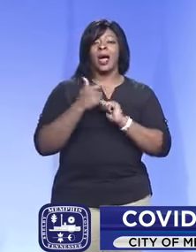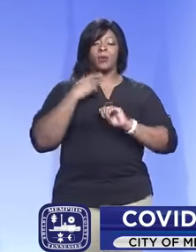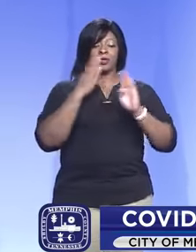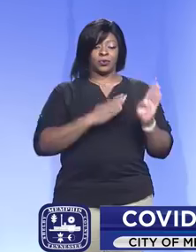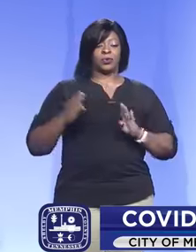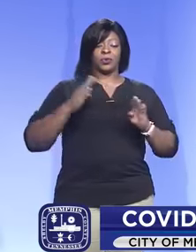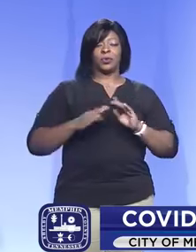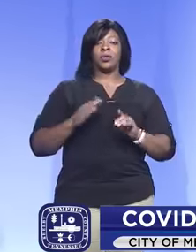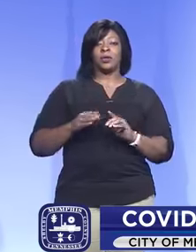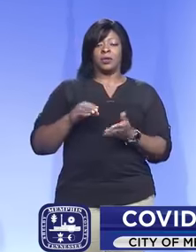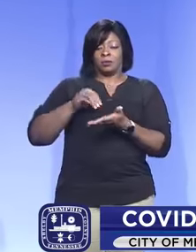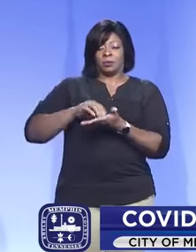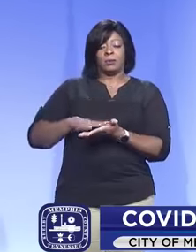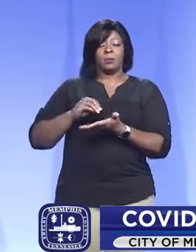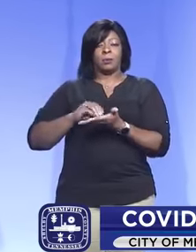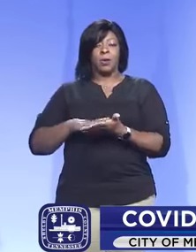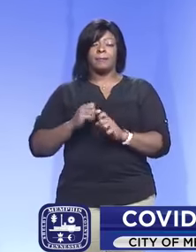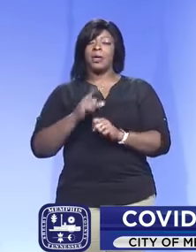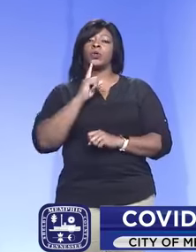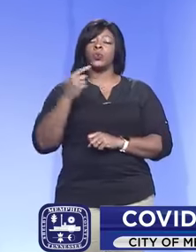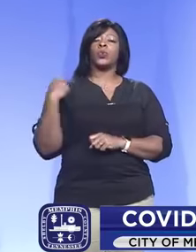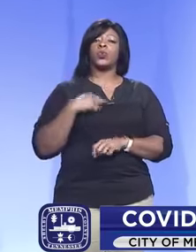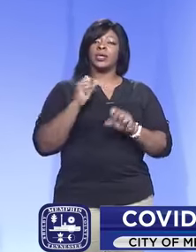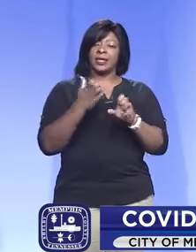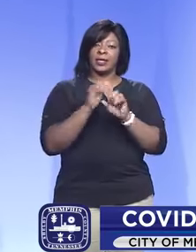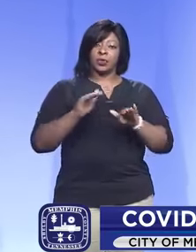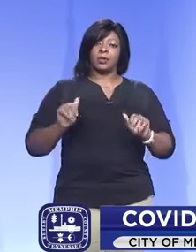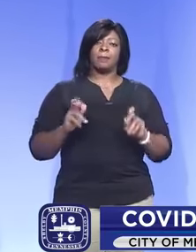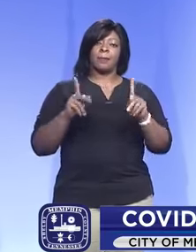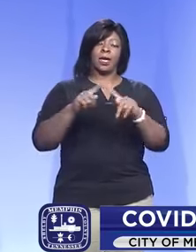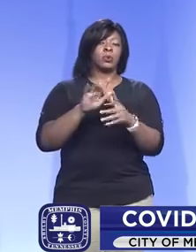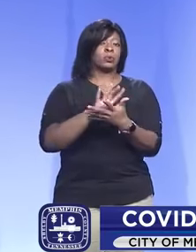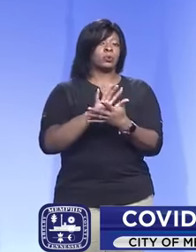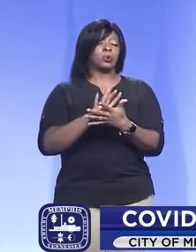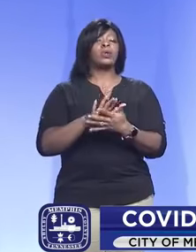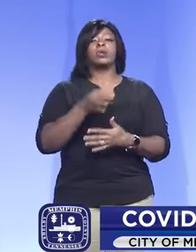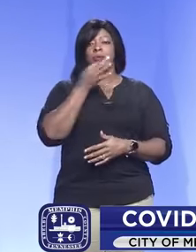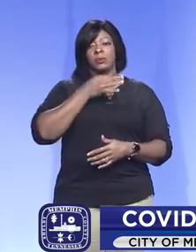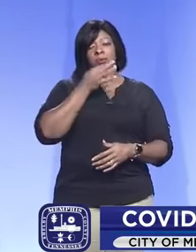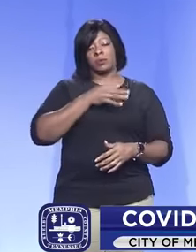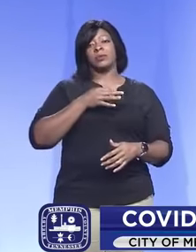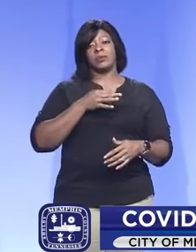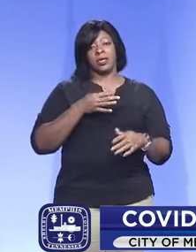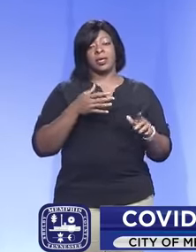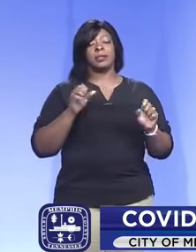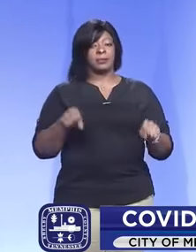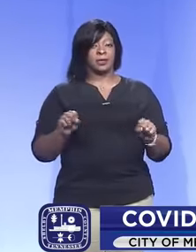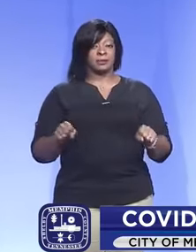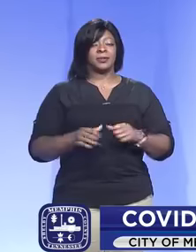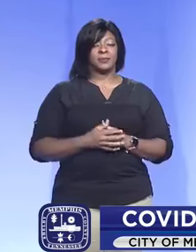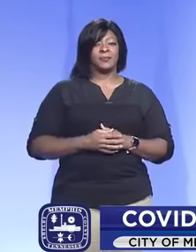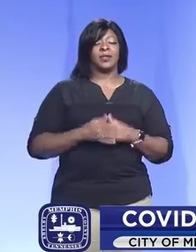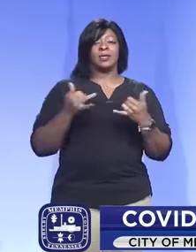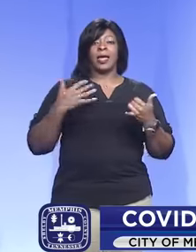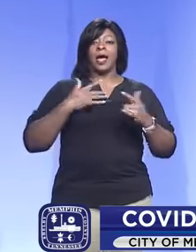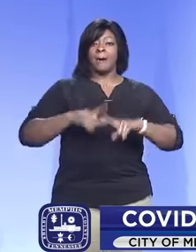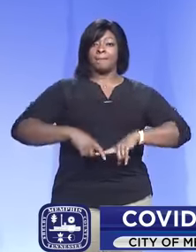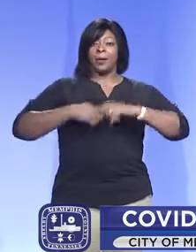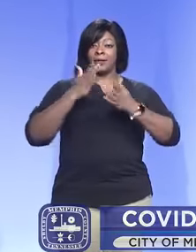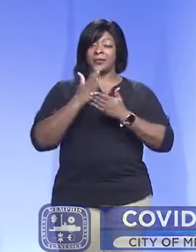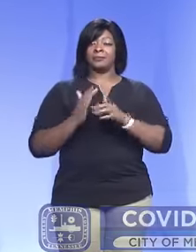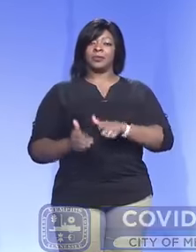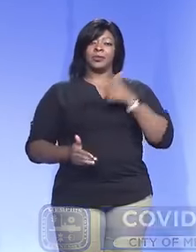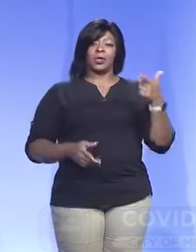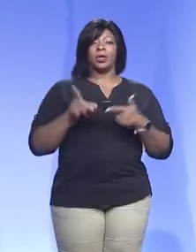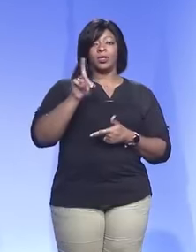strategically deploy those to assure that we can get children back to school as quickly as possible. So I'm going to pause there and turn it